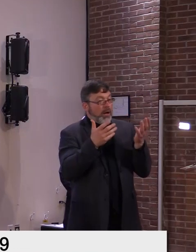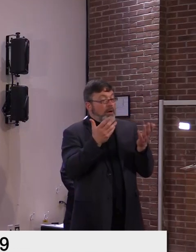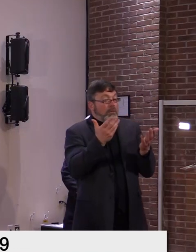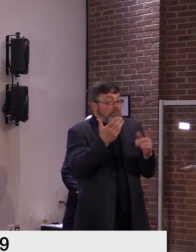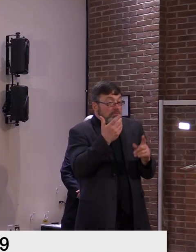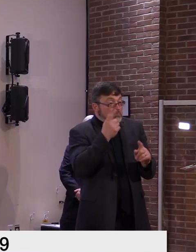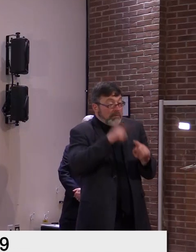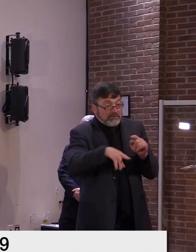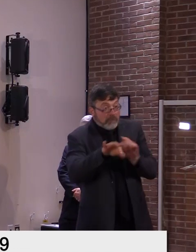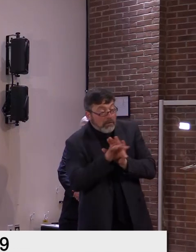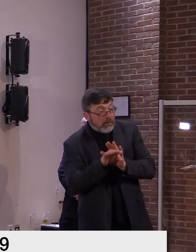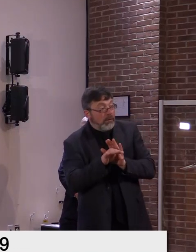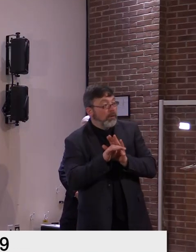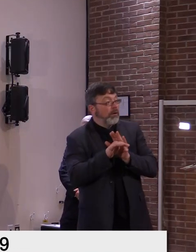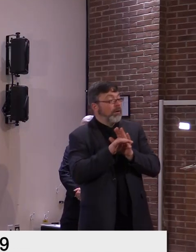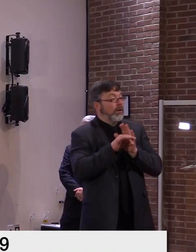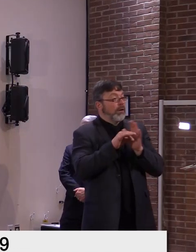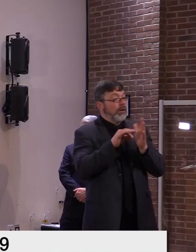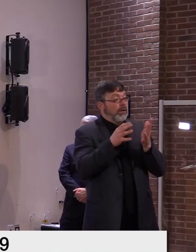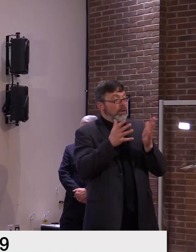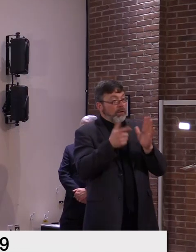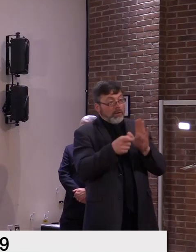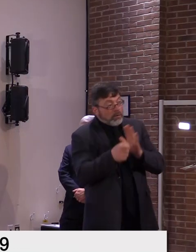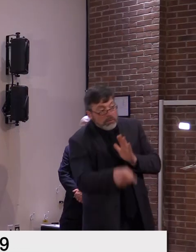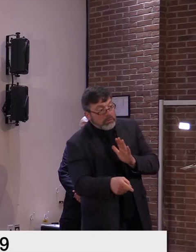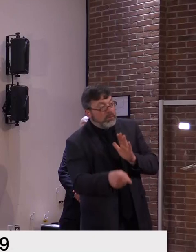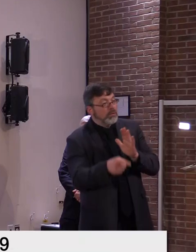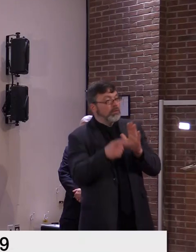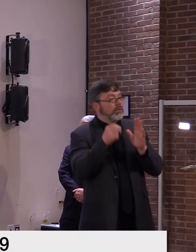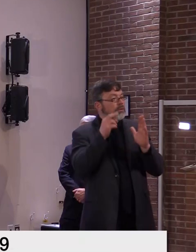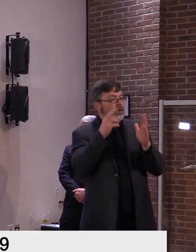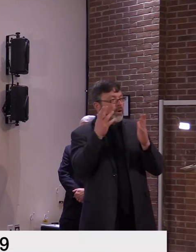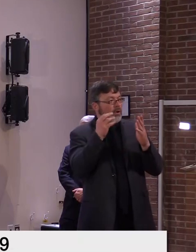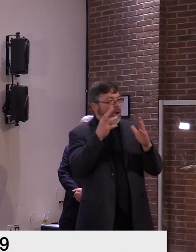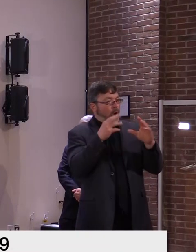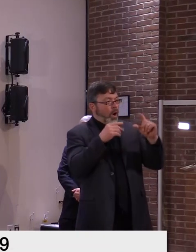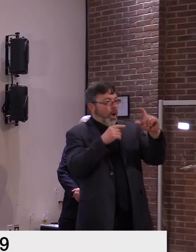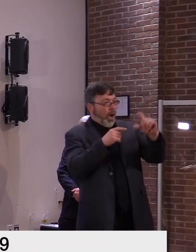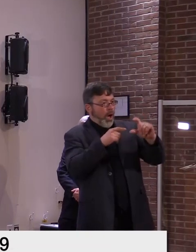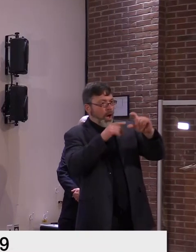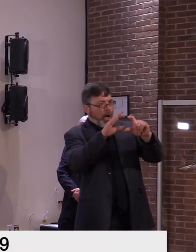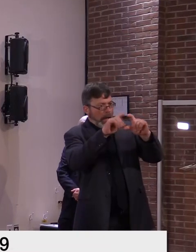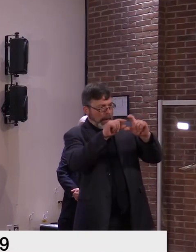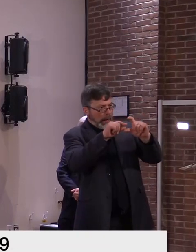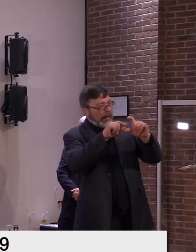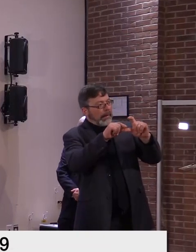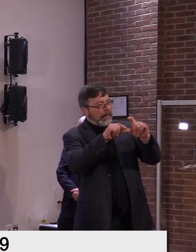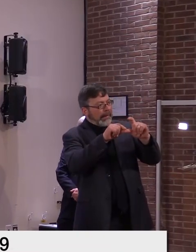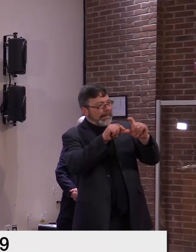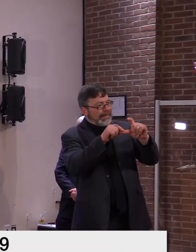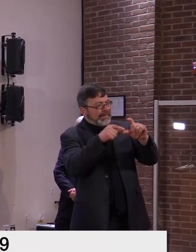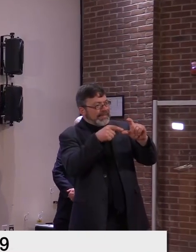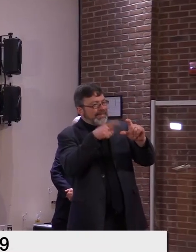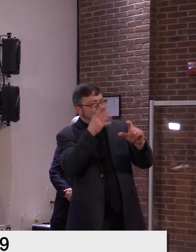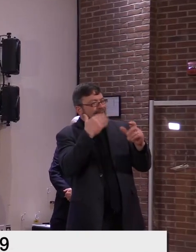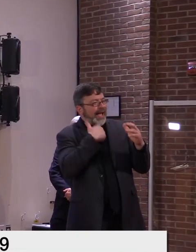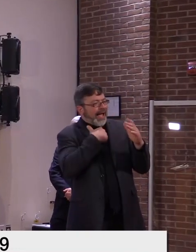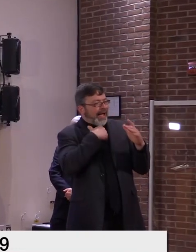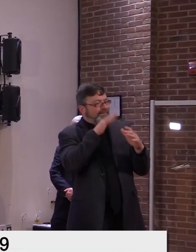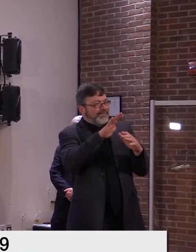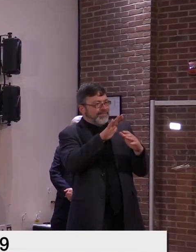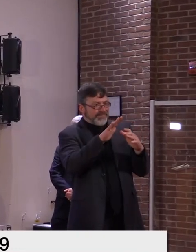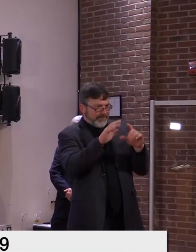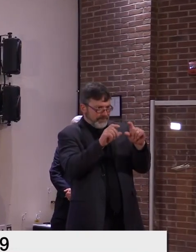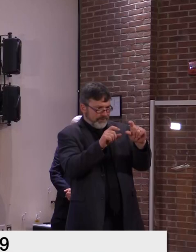the day. But a lot of wastage may be technical things that happen in the management of vaccine storage,